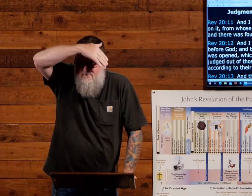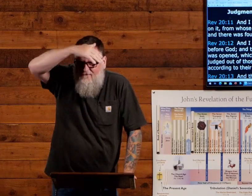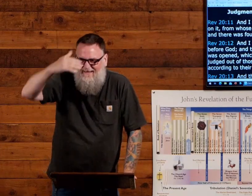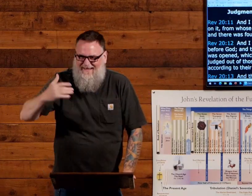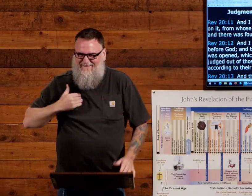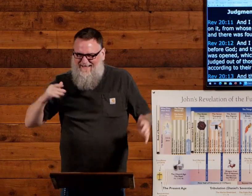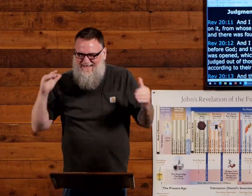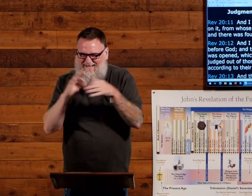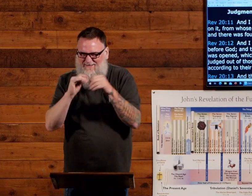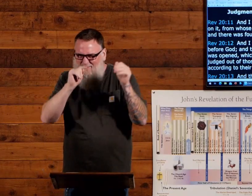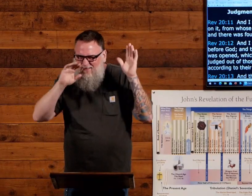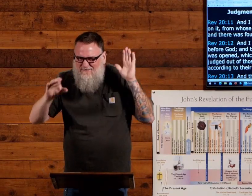Angelina,